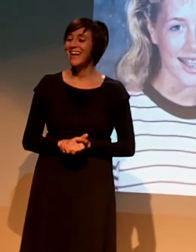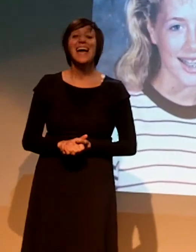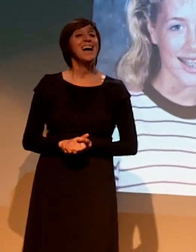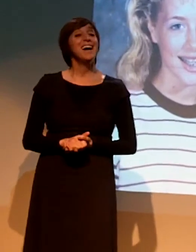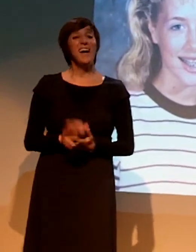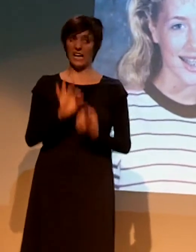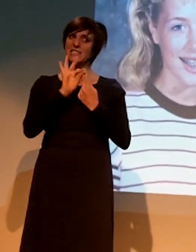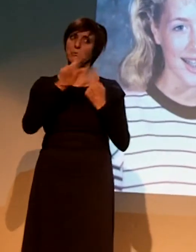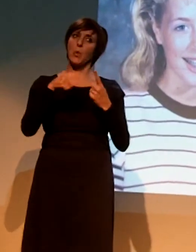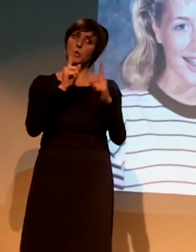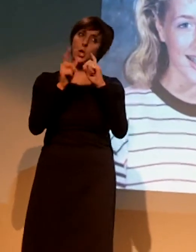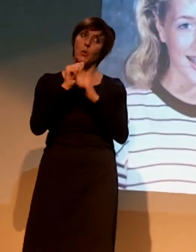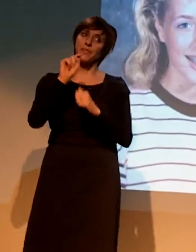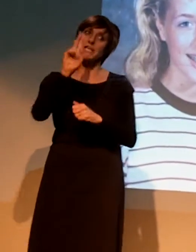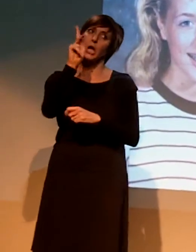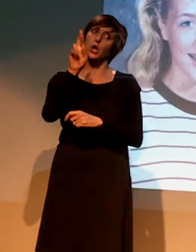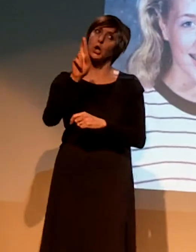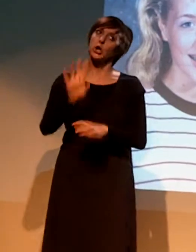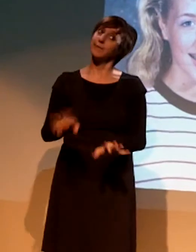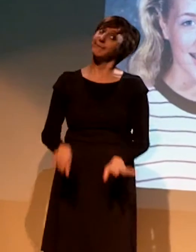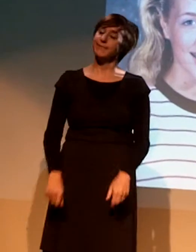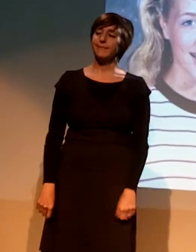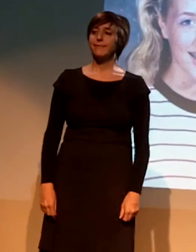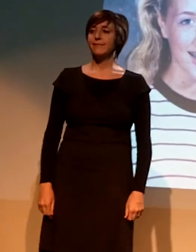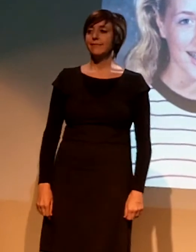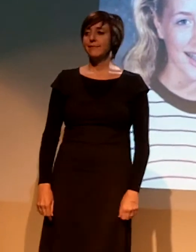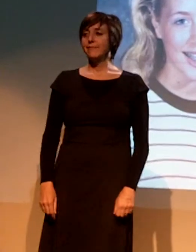Except for when you talk to Tucker.